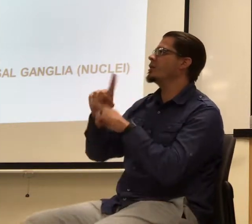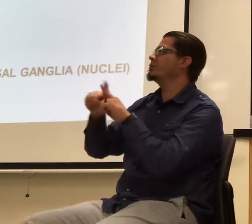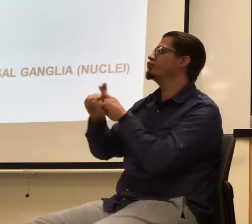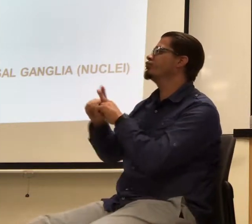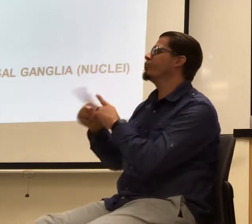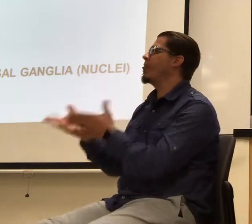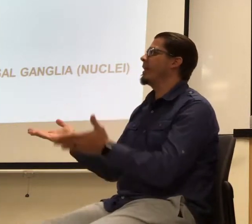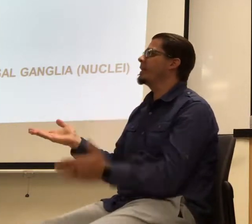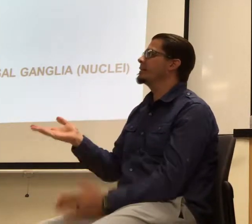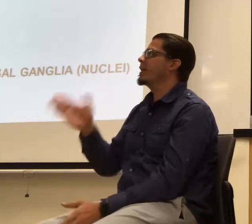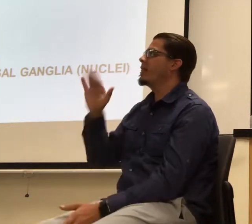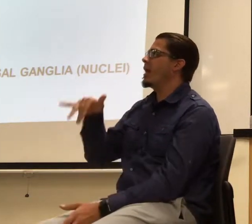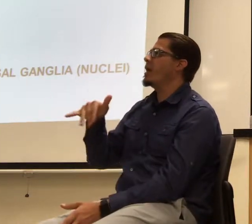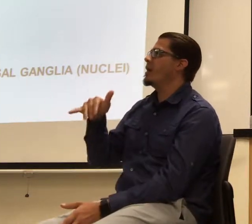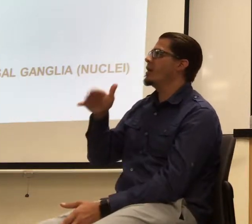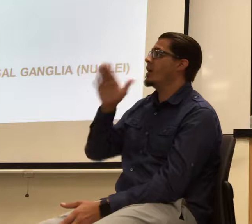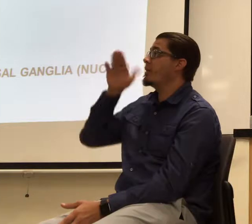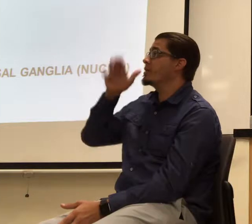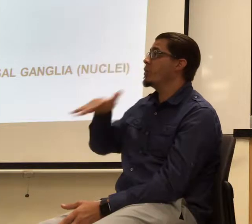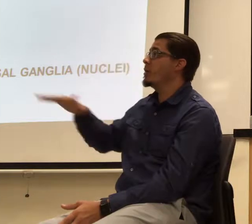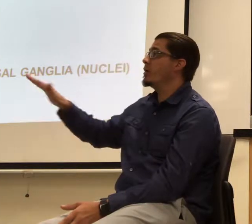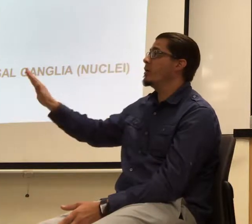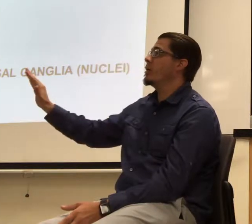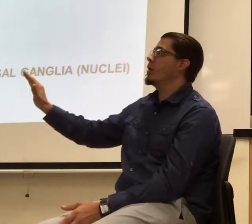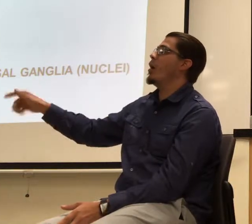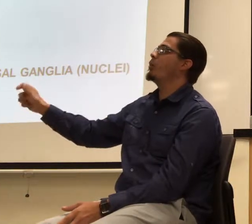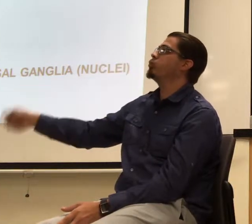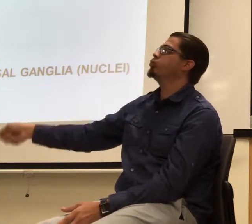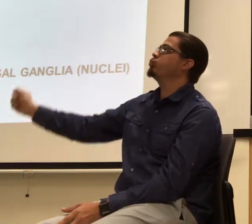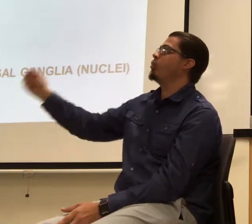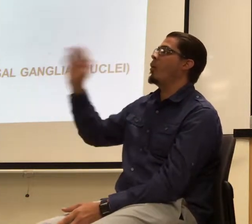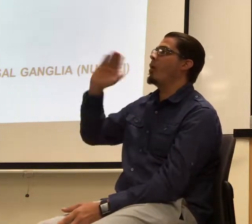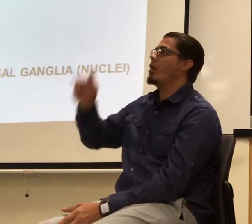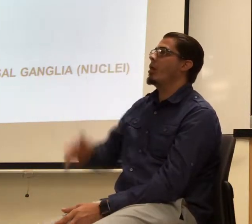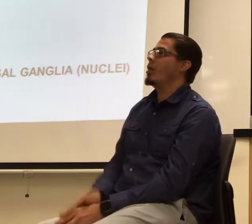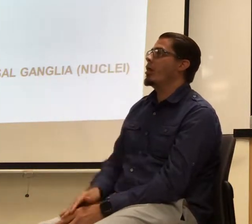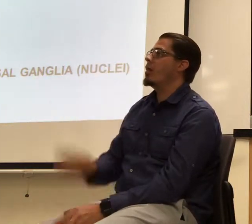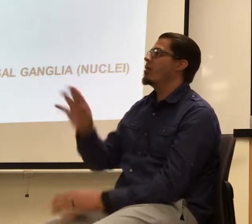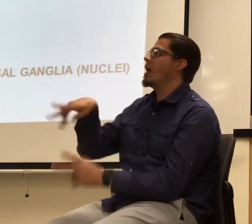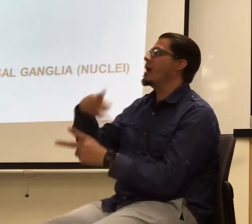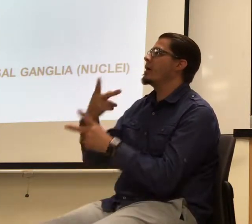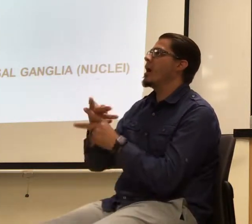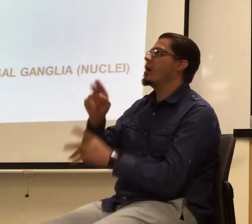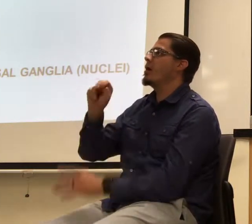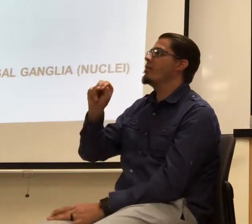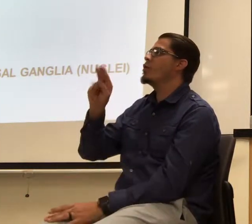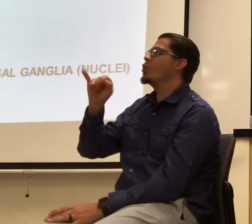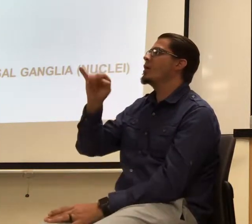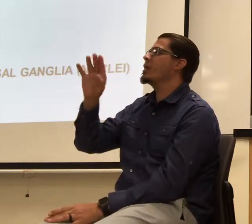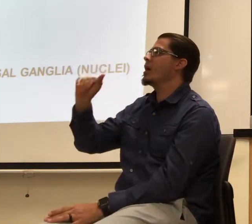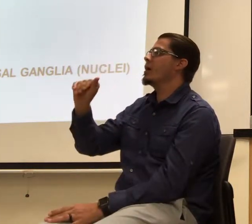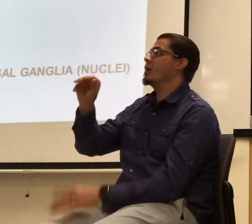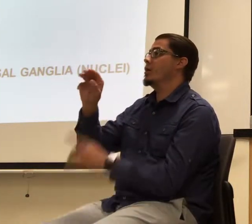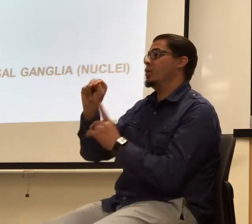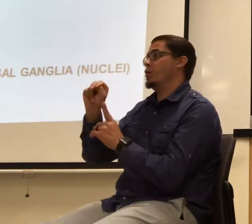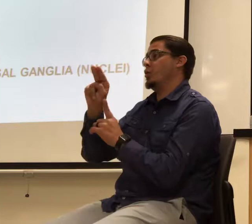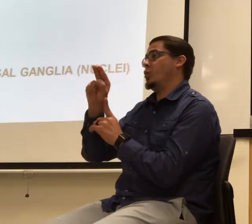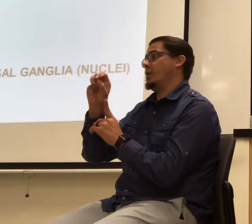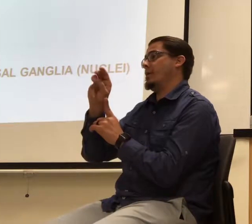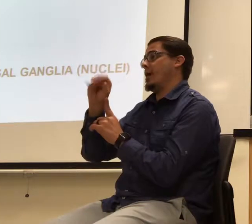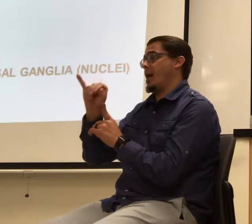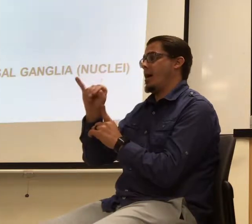things. Well, eventually you find the light switch, and these kind of nuclei help you function in that